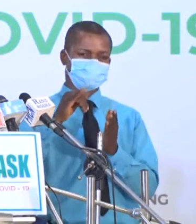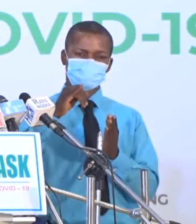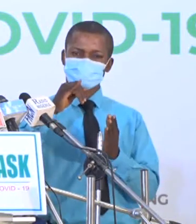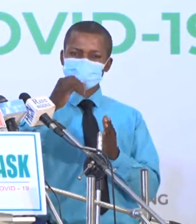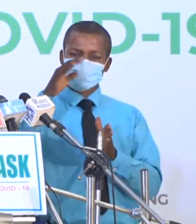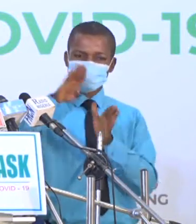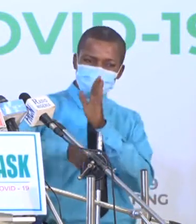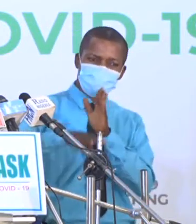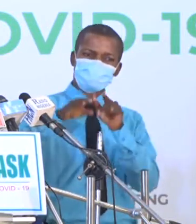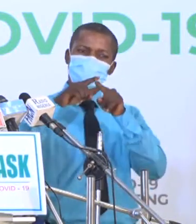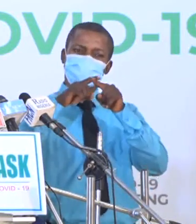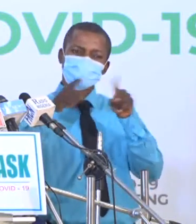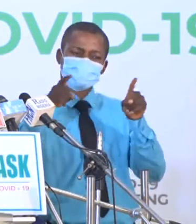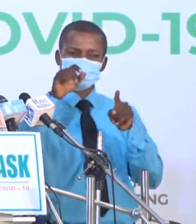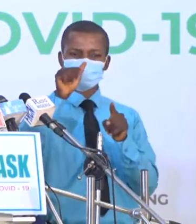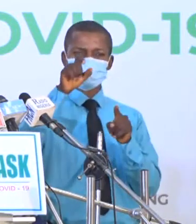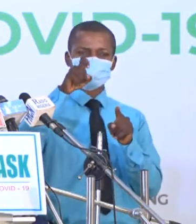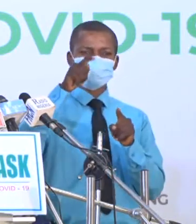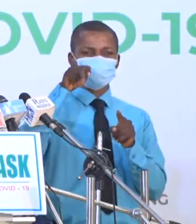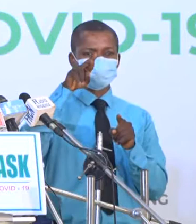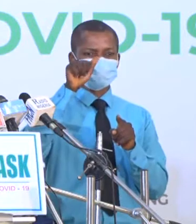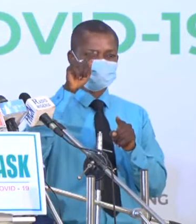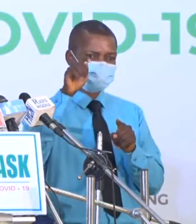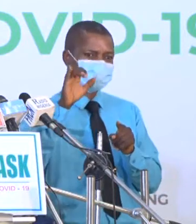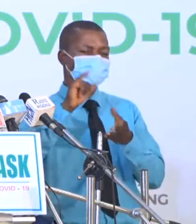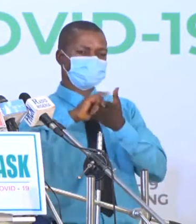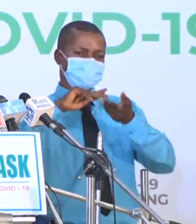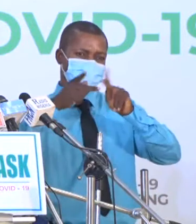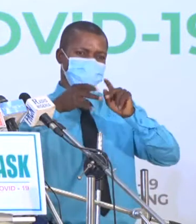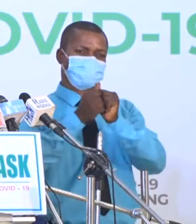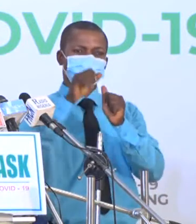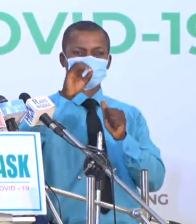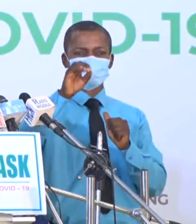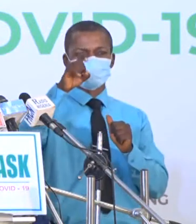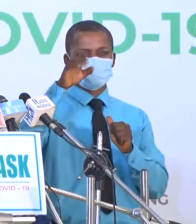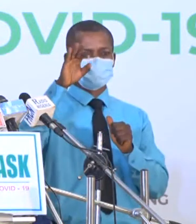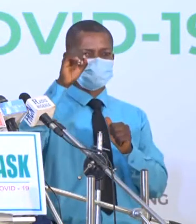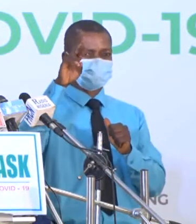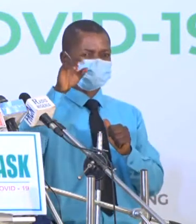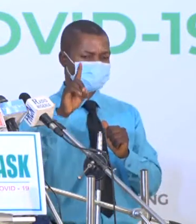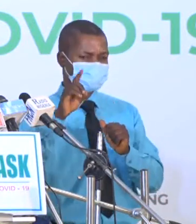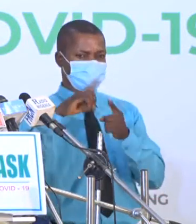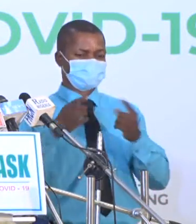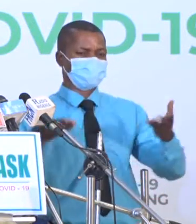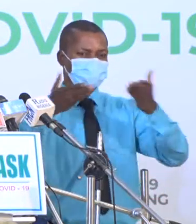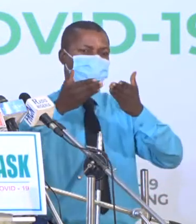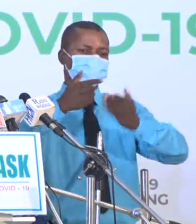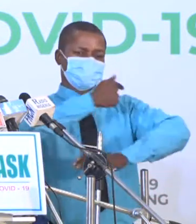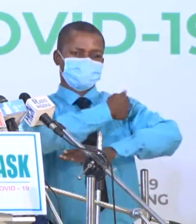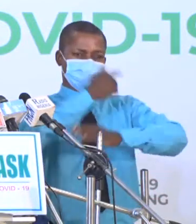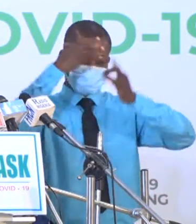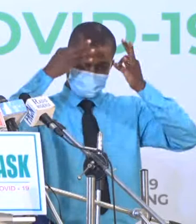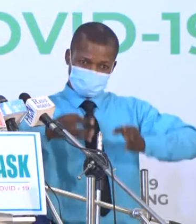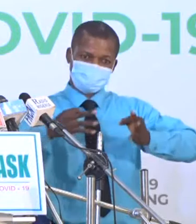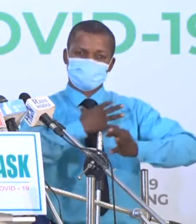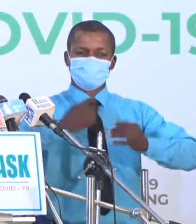is because AstraZeneca, which partnered with Oxford to produce the vaccine, decided and announced